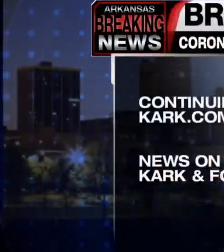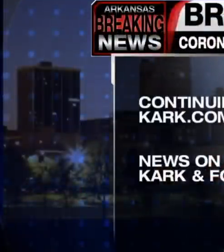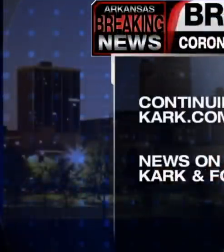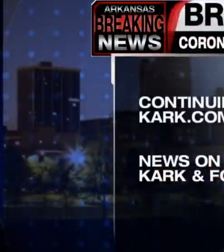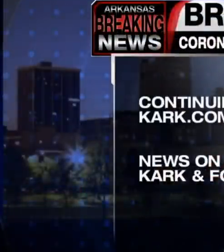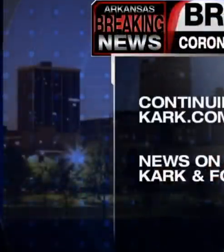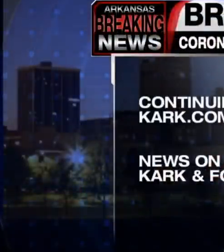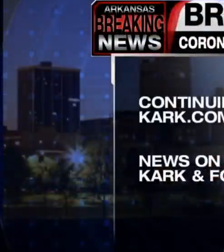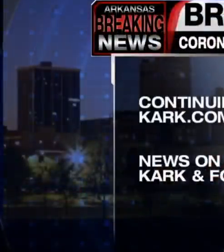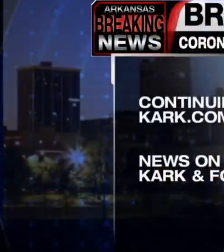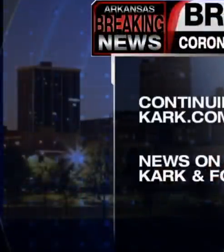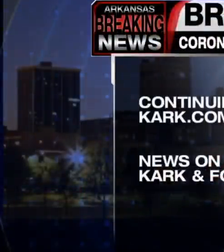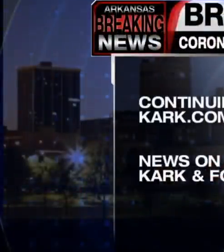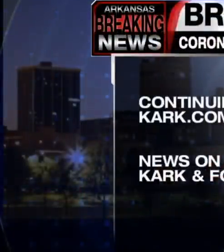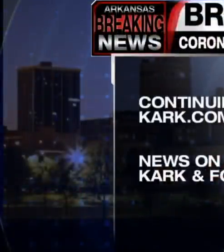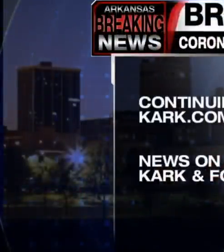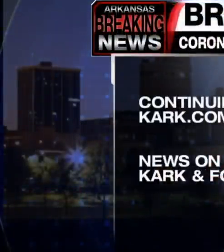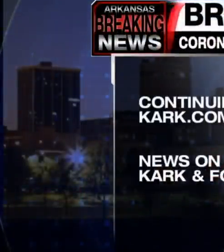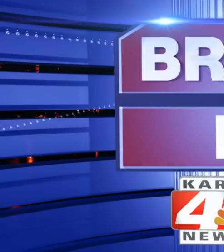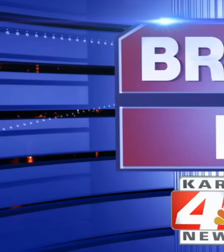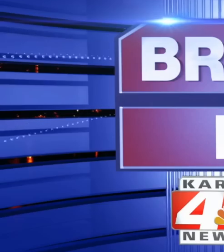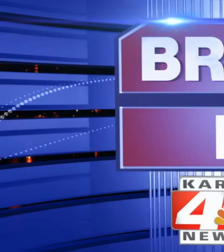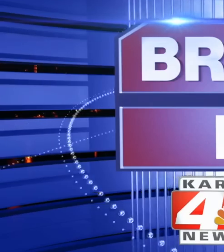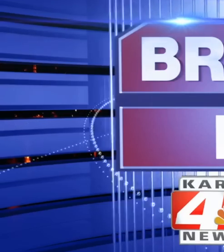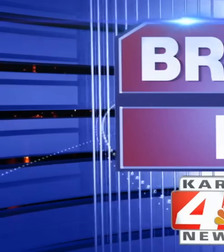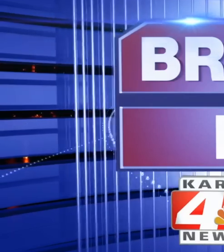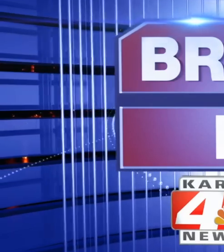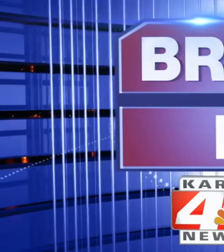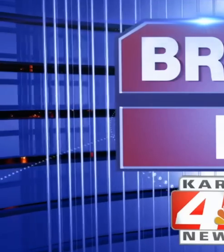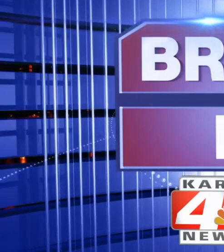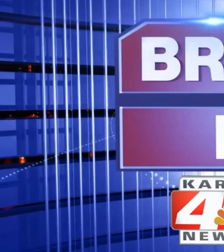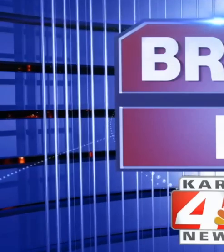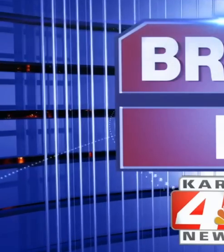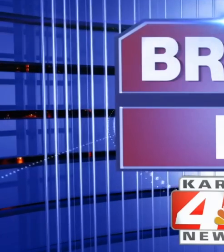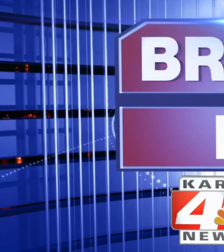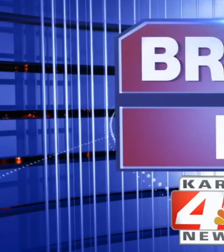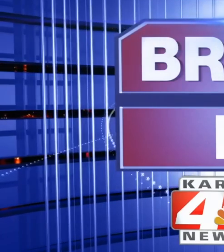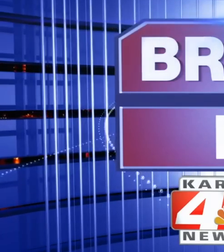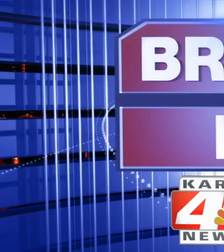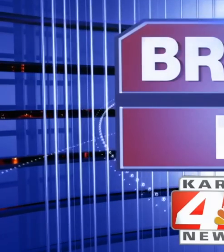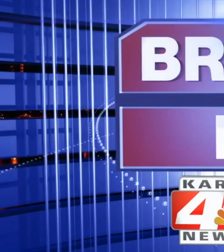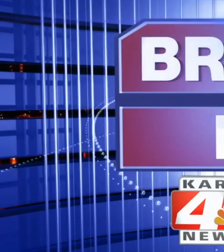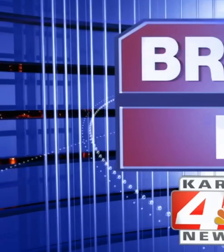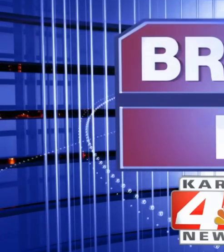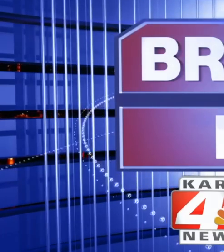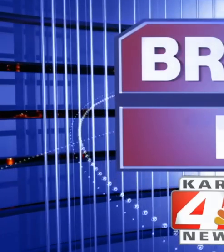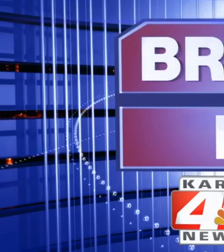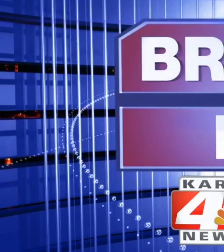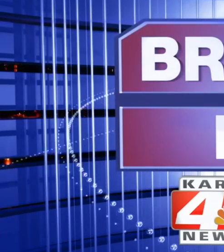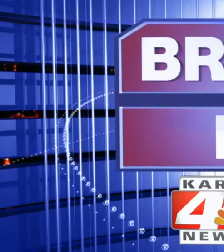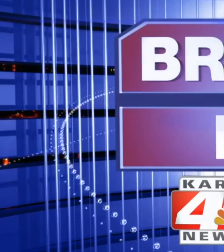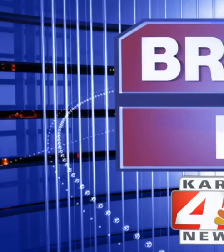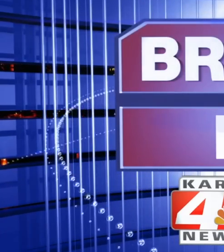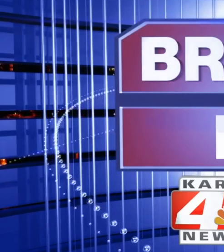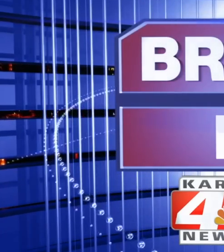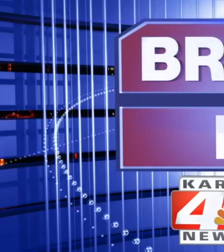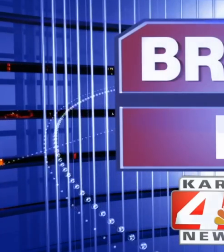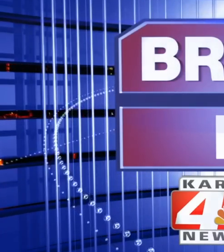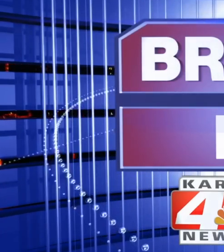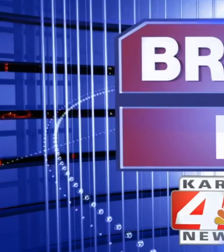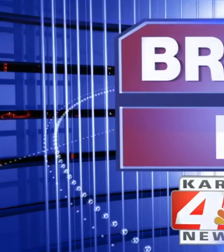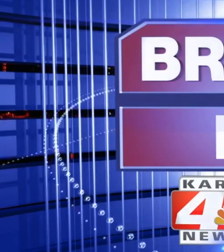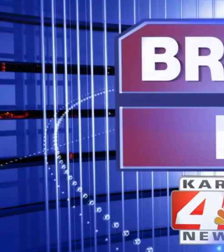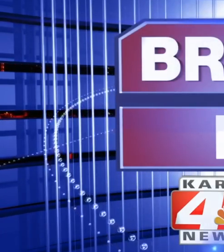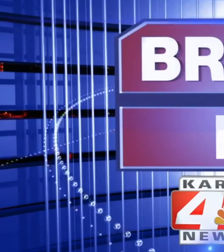We'll have much more on your news tonight. This has been breaking news coverage from the combined newsrooms of KARK